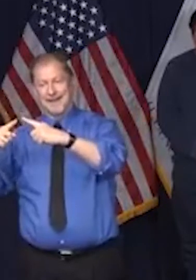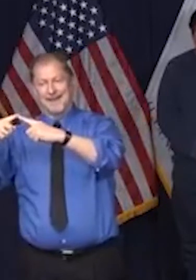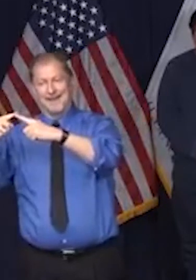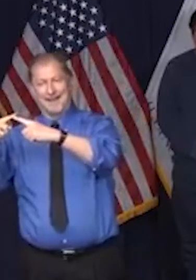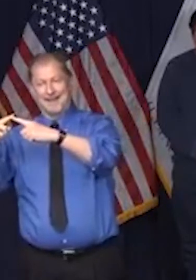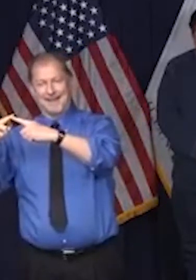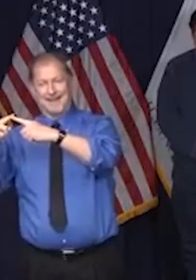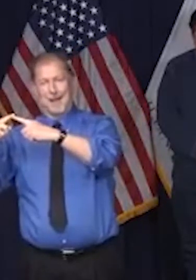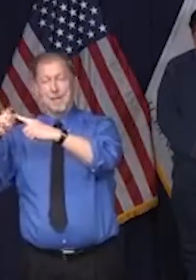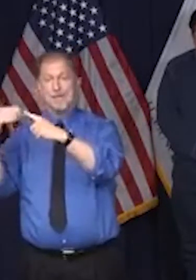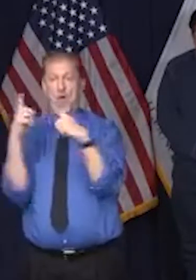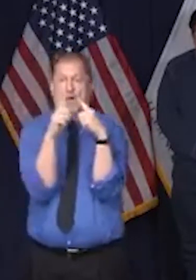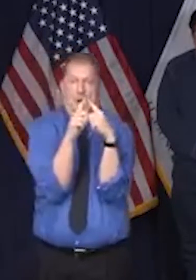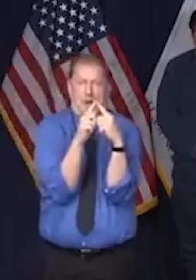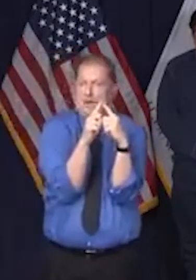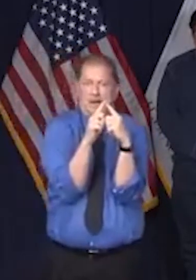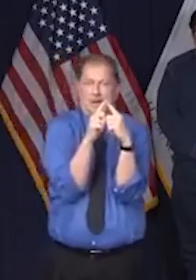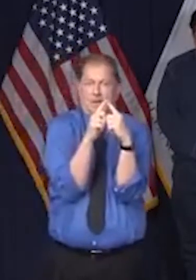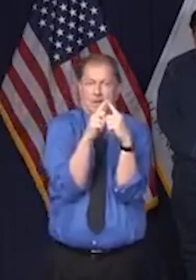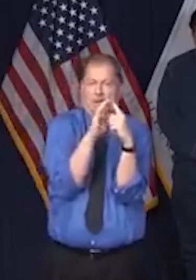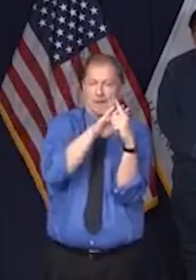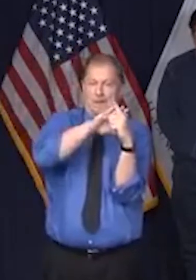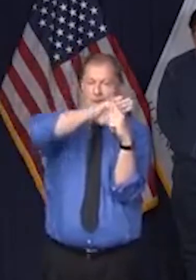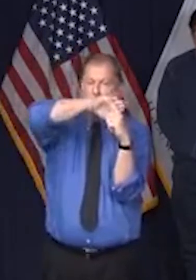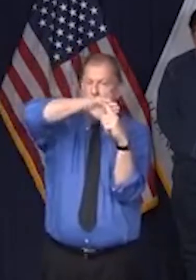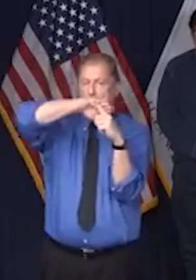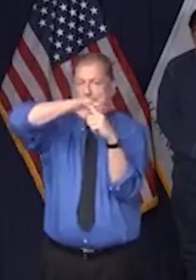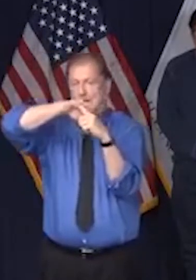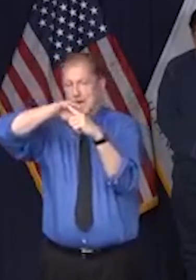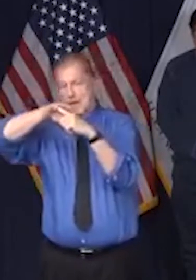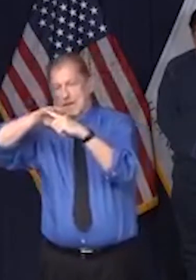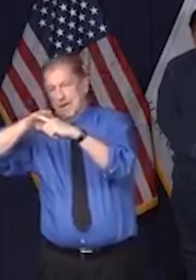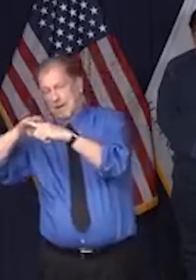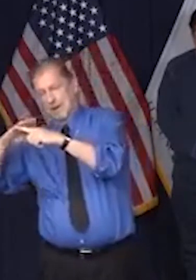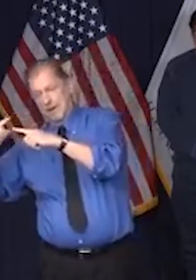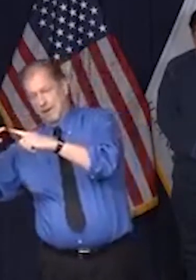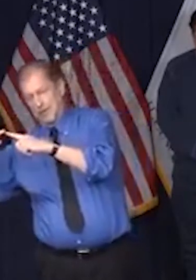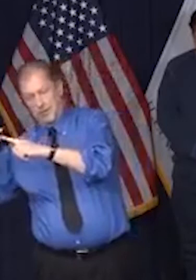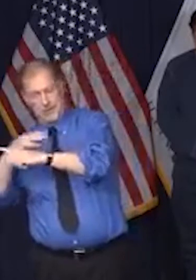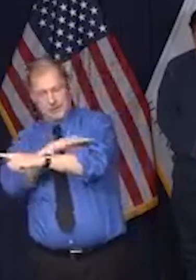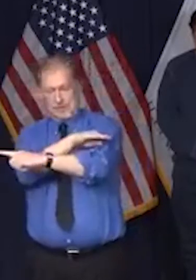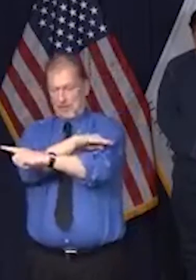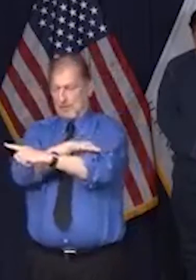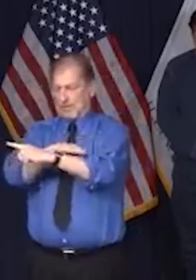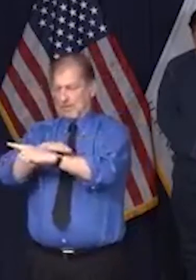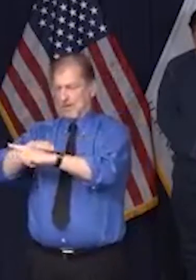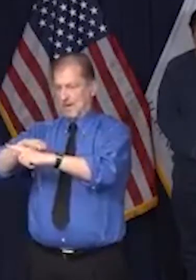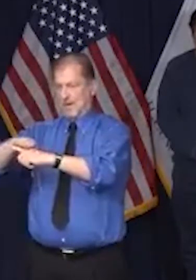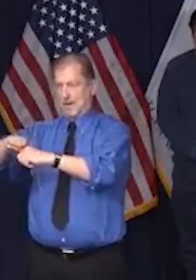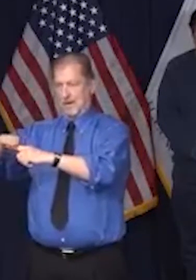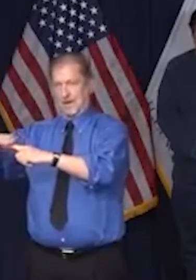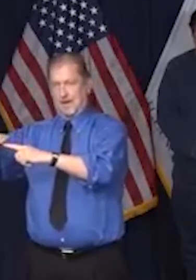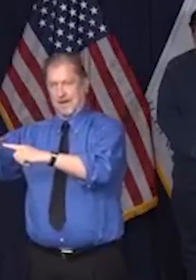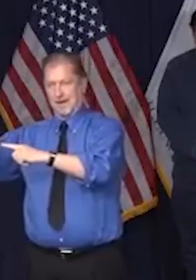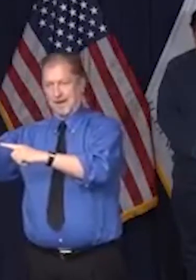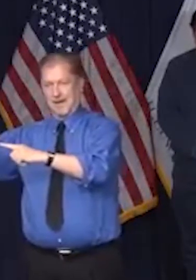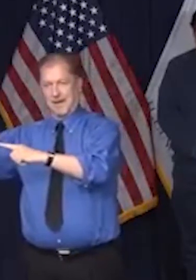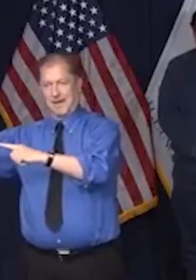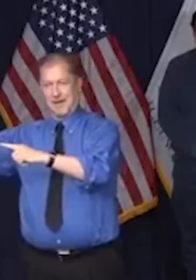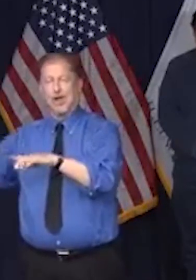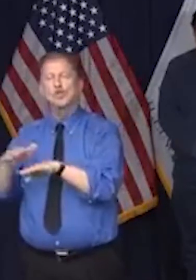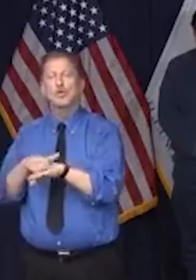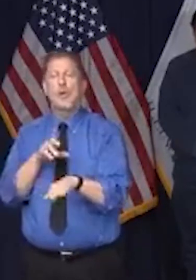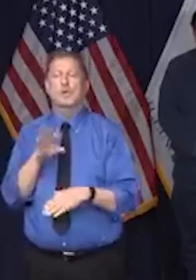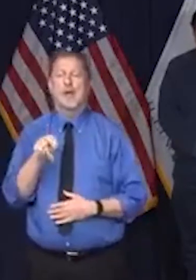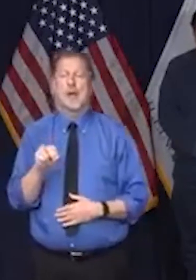not a peak where you go straight up and down, but maybe, if I can use the term, plateau, where you're kind of flattened for a while. So again,